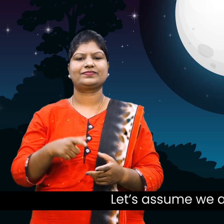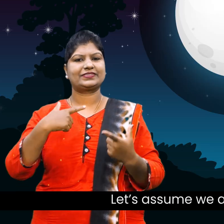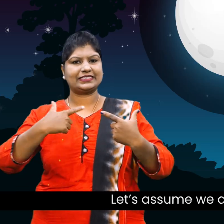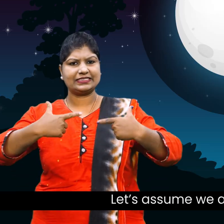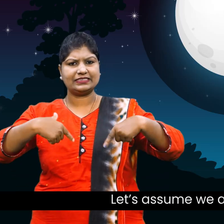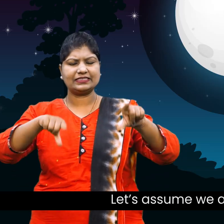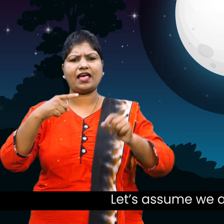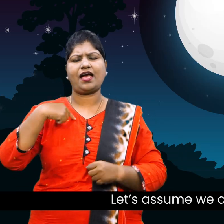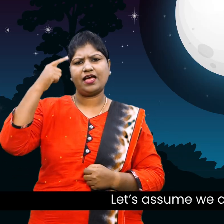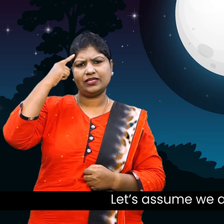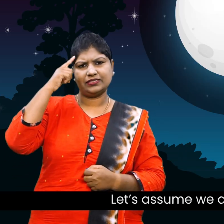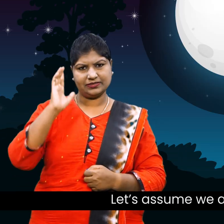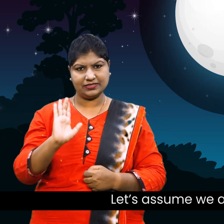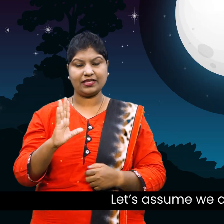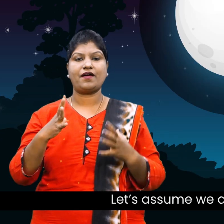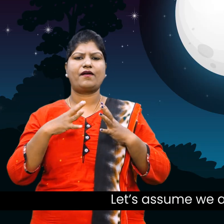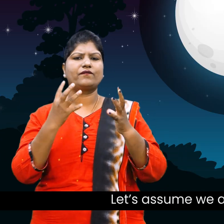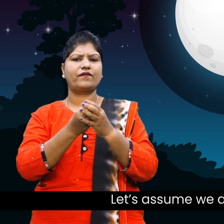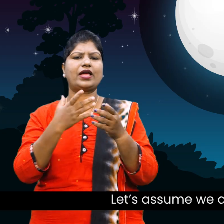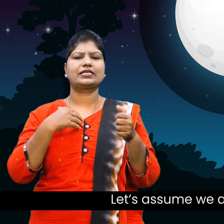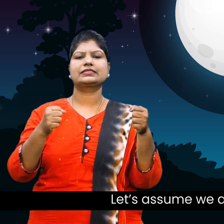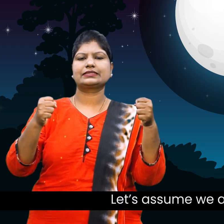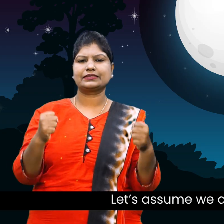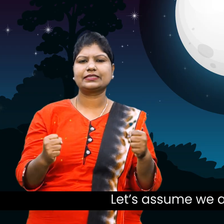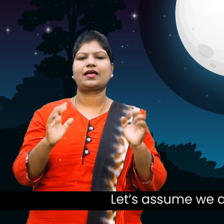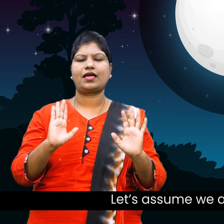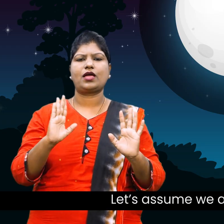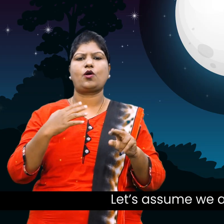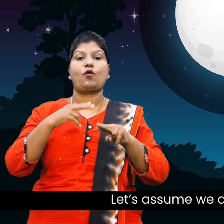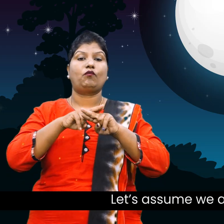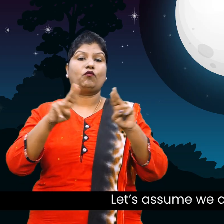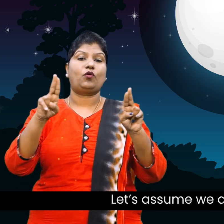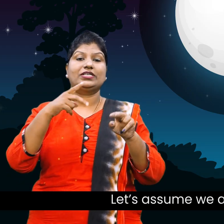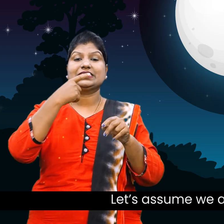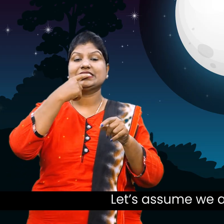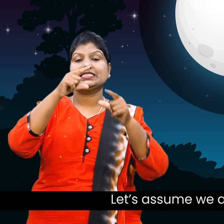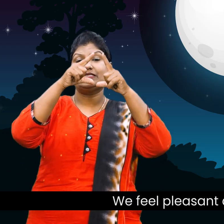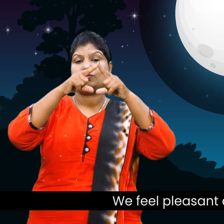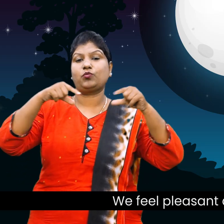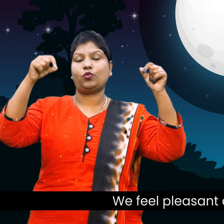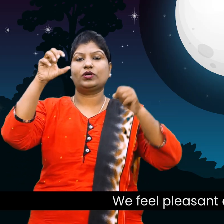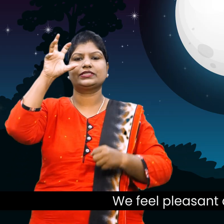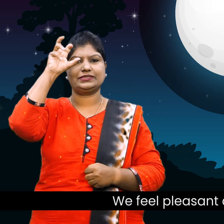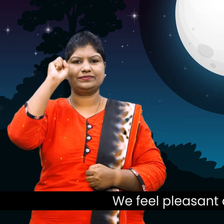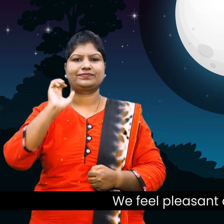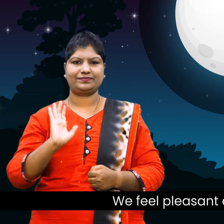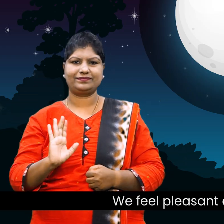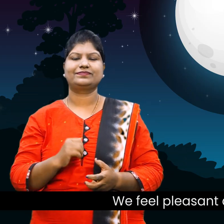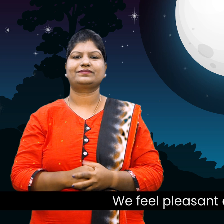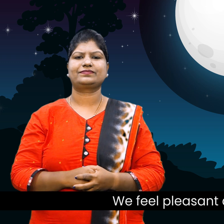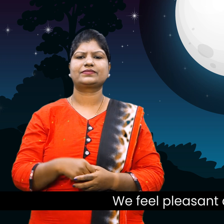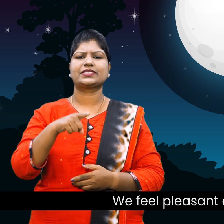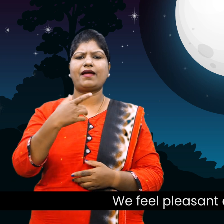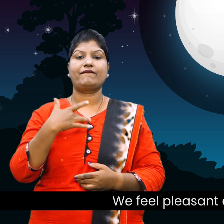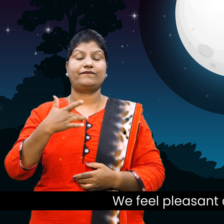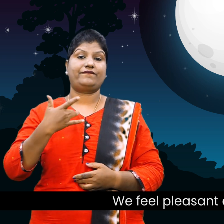Let's assume we are sitting in a full moon night. We feel pleasant